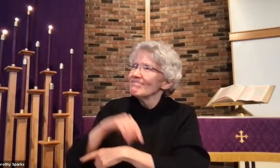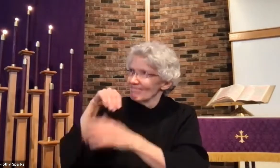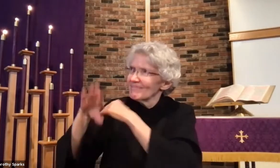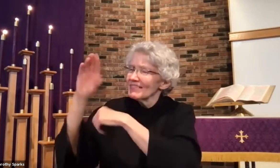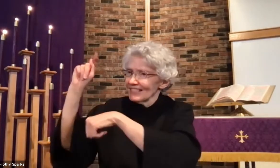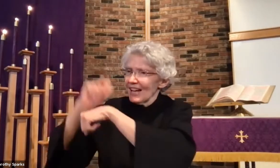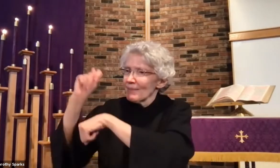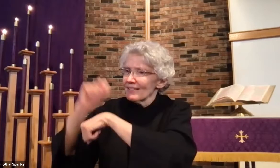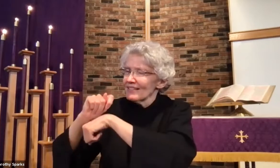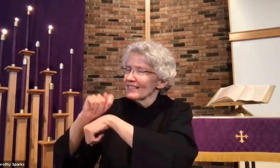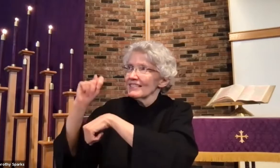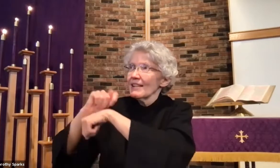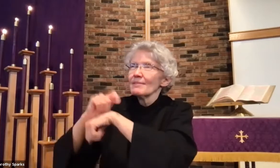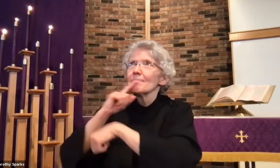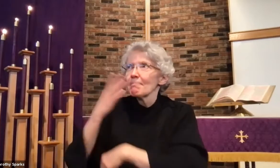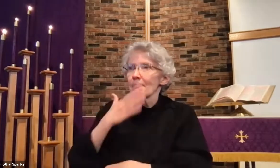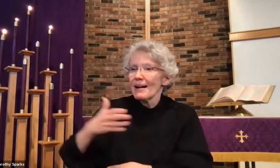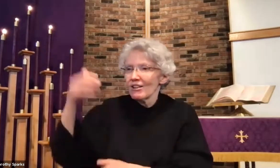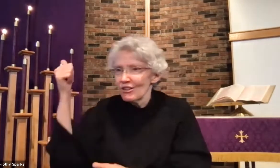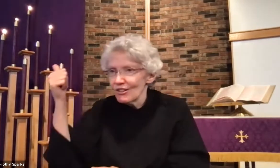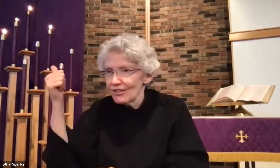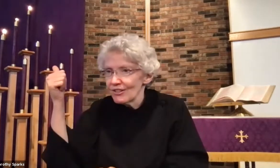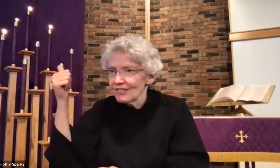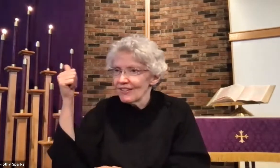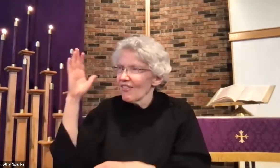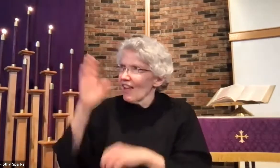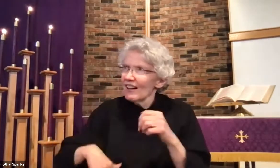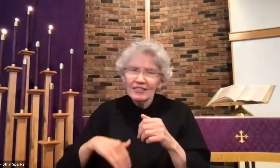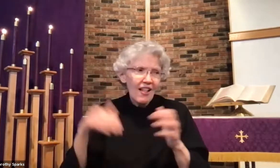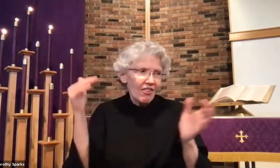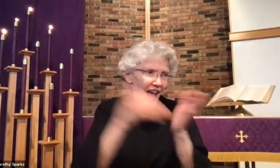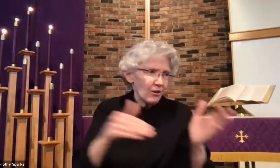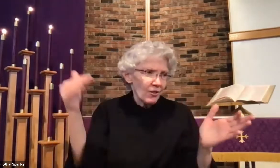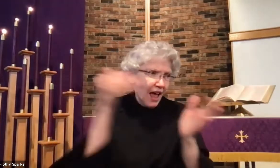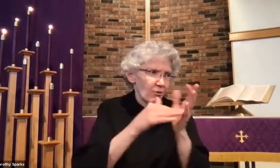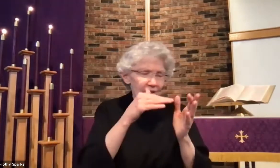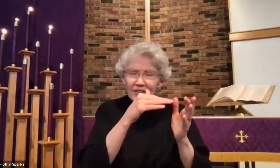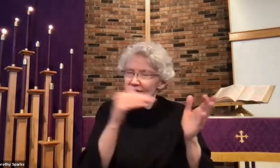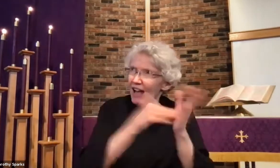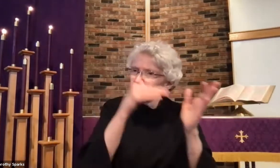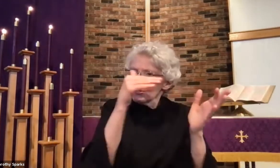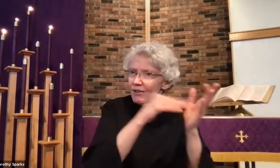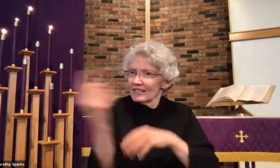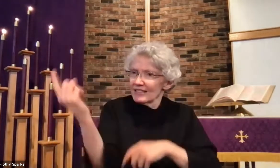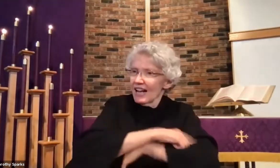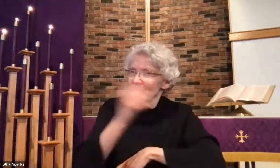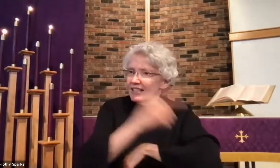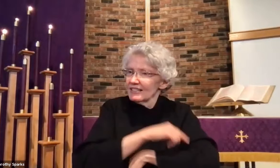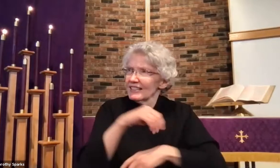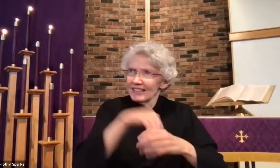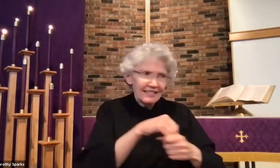One day in the courtyards of your temple is better than 1,000 days anywhere else.